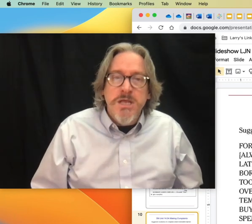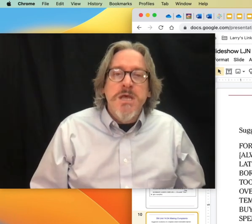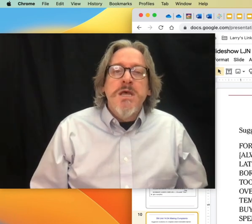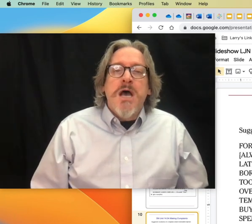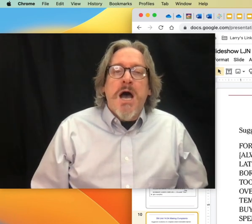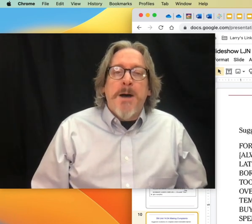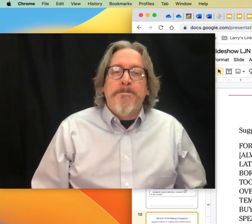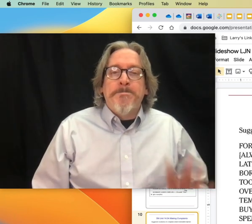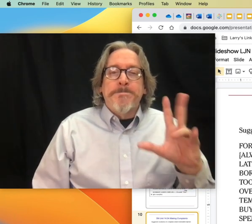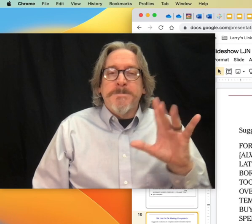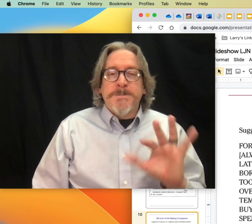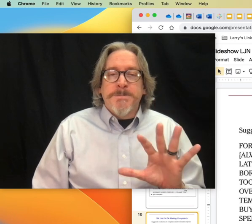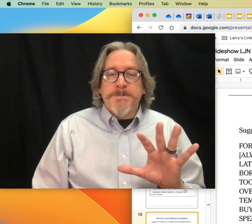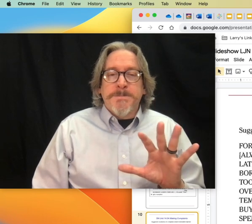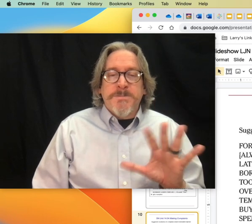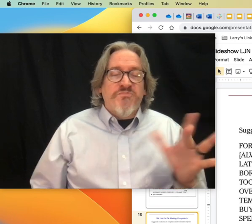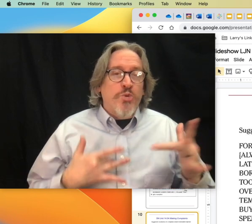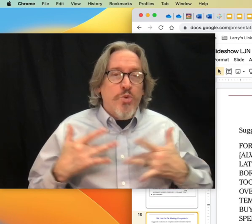positive.